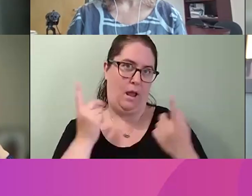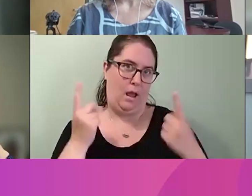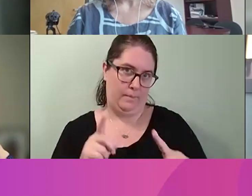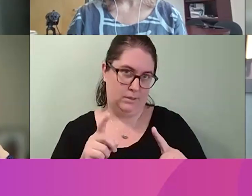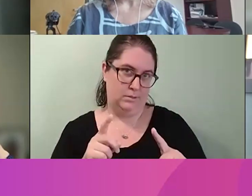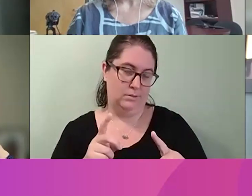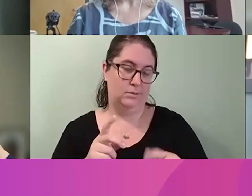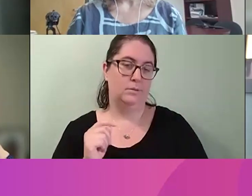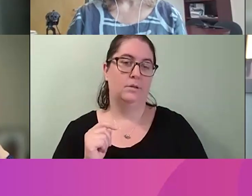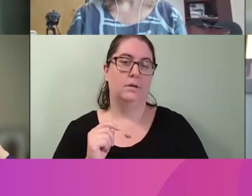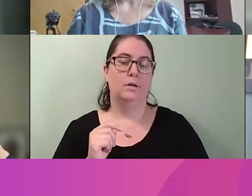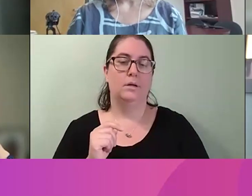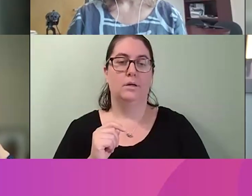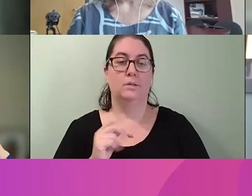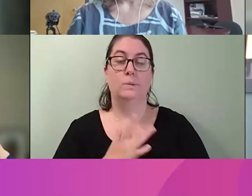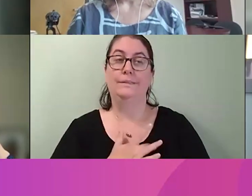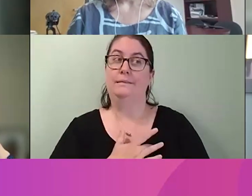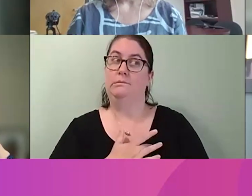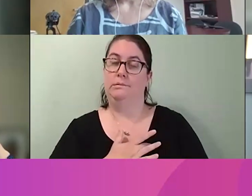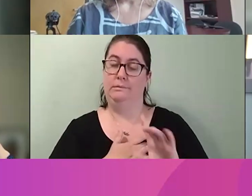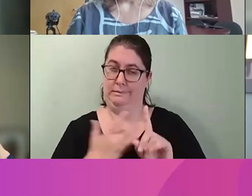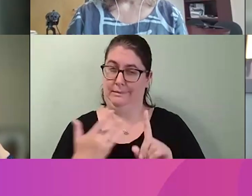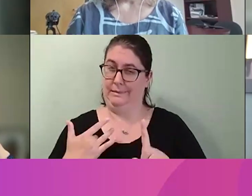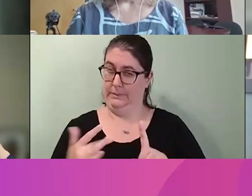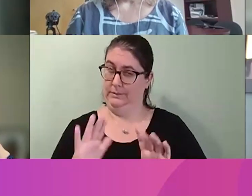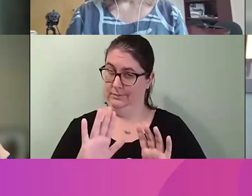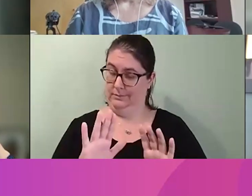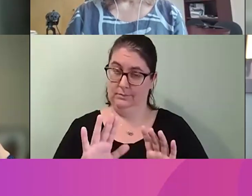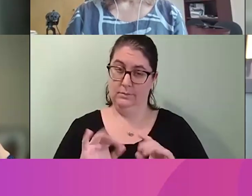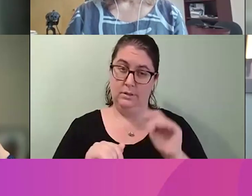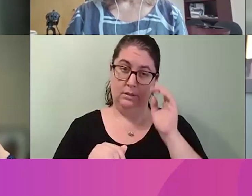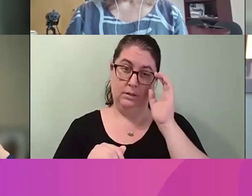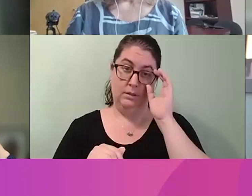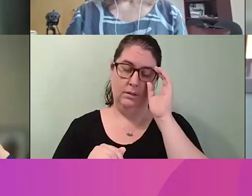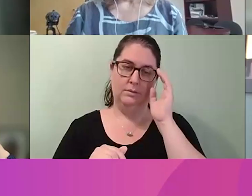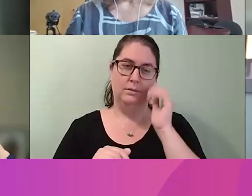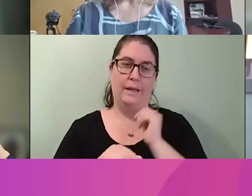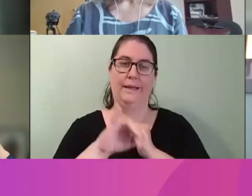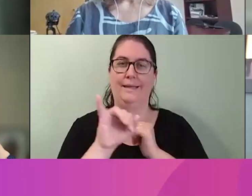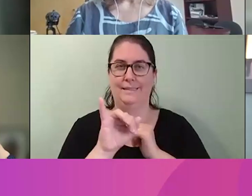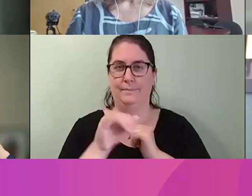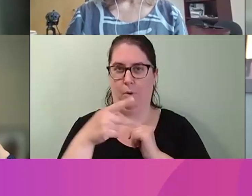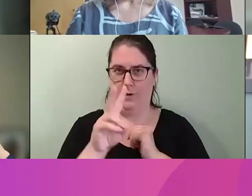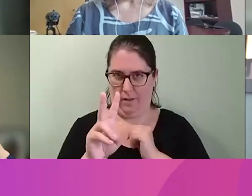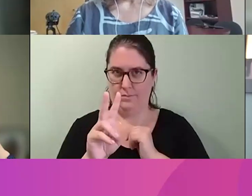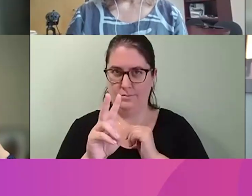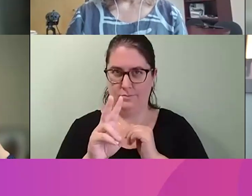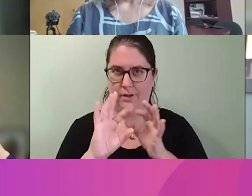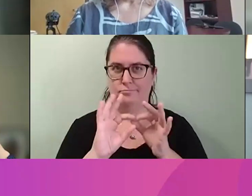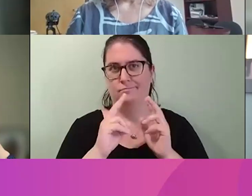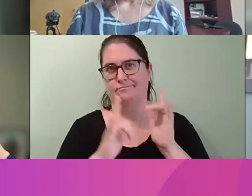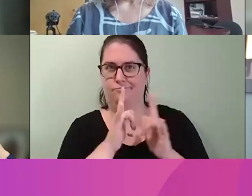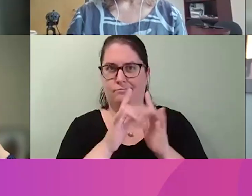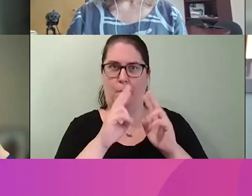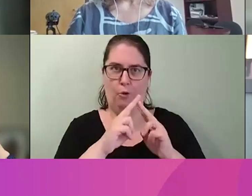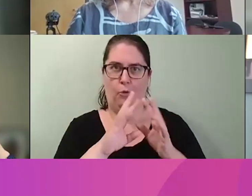it means that people usually, and we were talking about intimate partner violence too, so usually it's